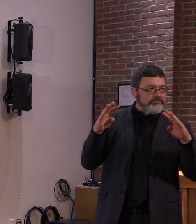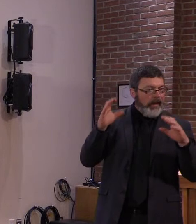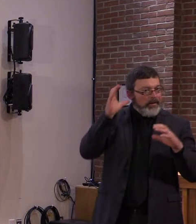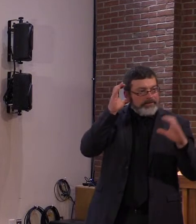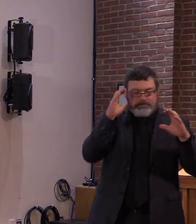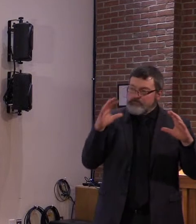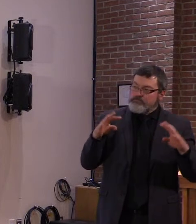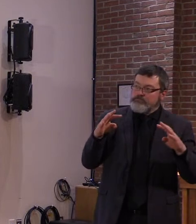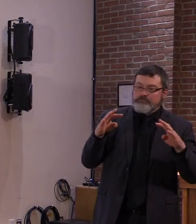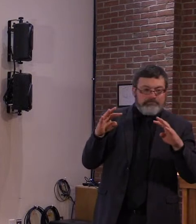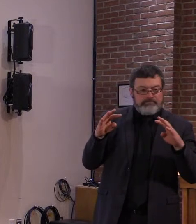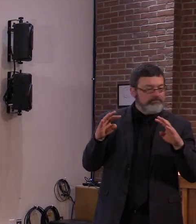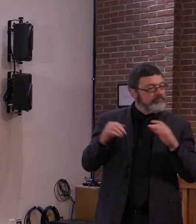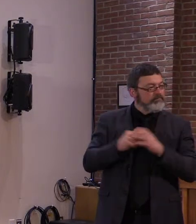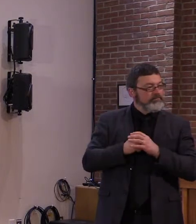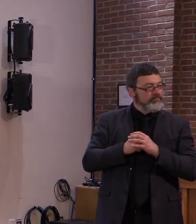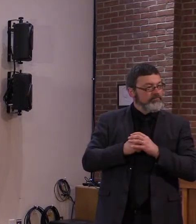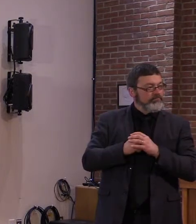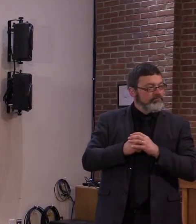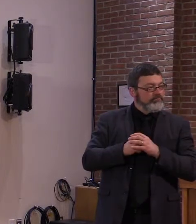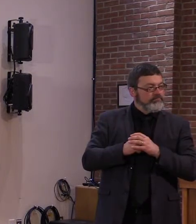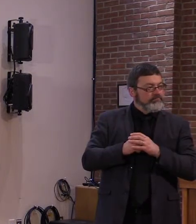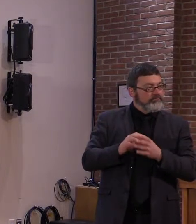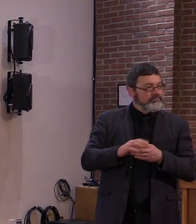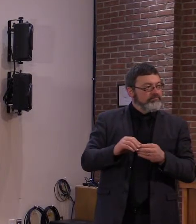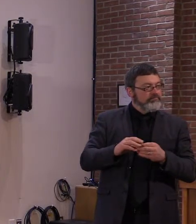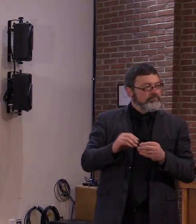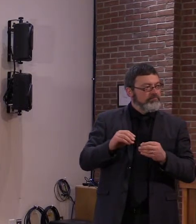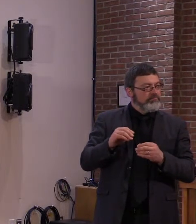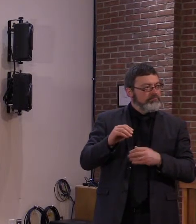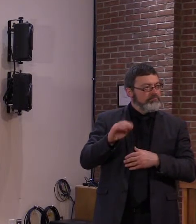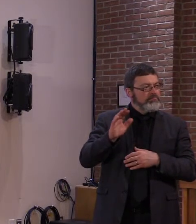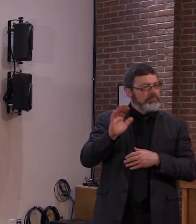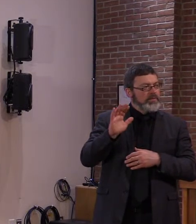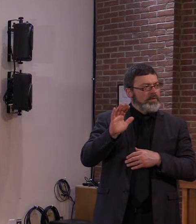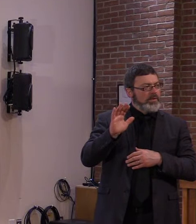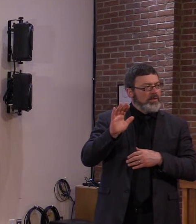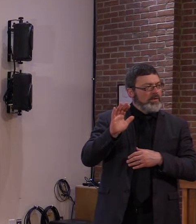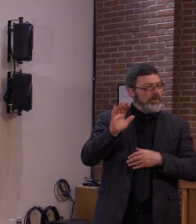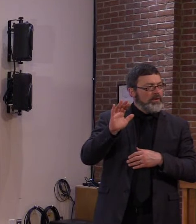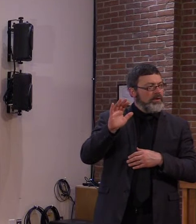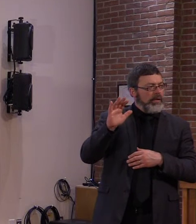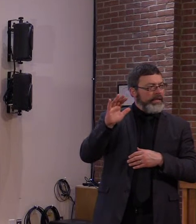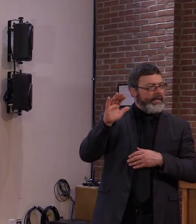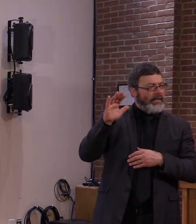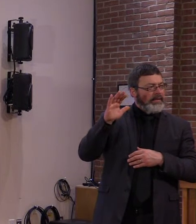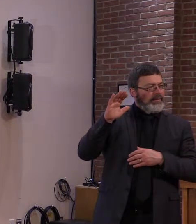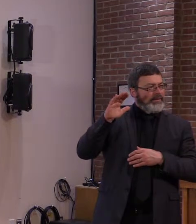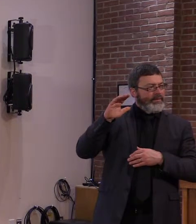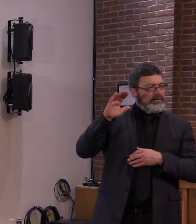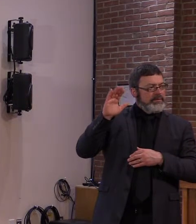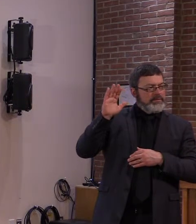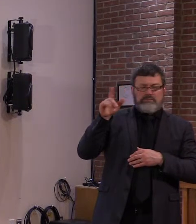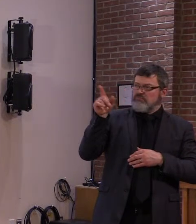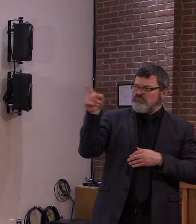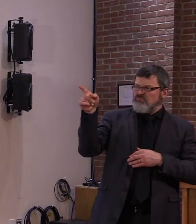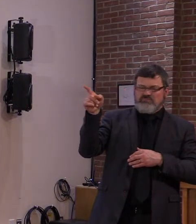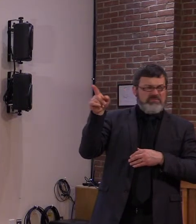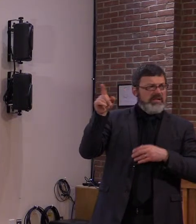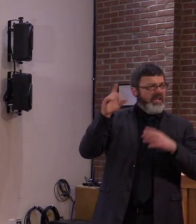Vermont, for that one report about contact tracing and how